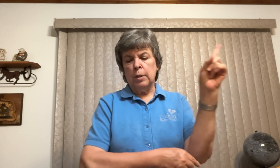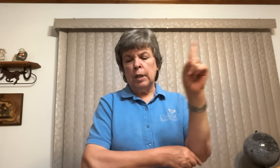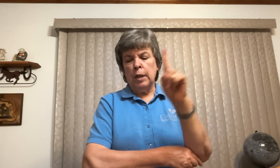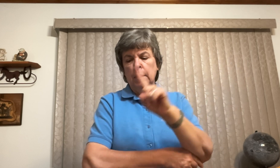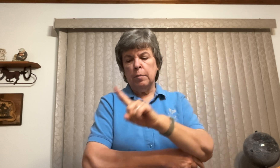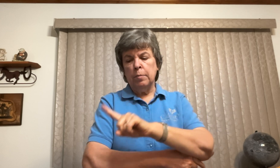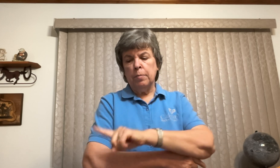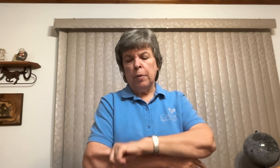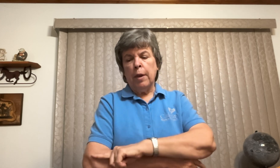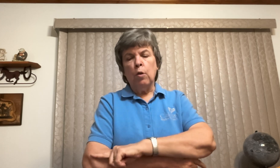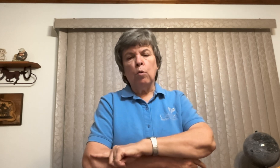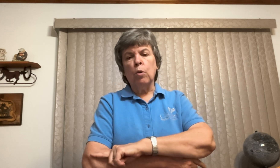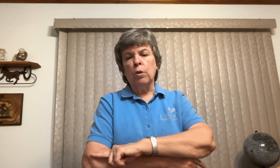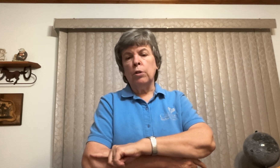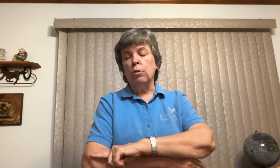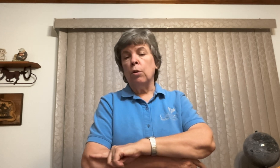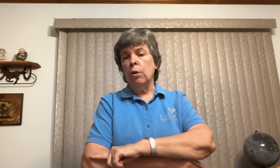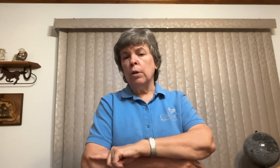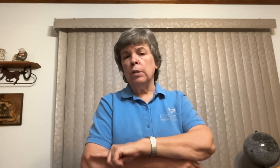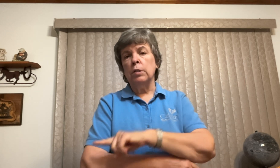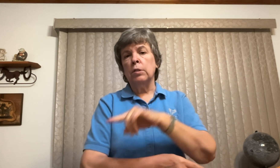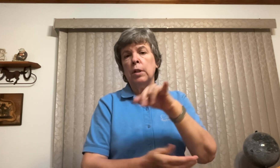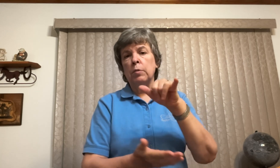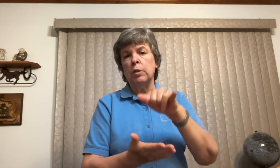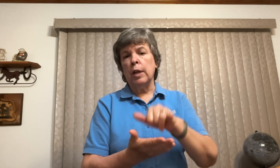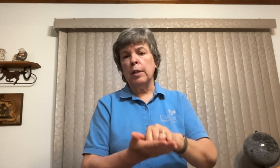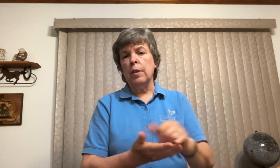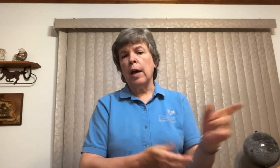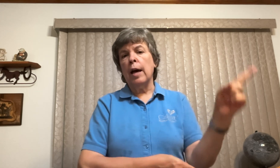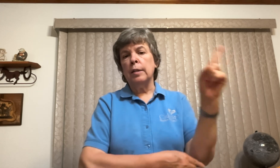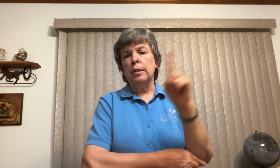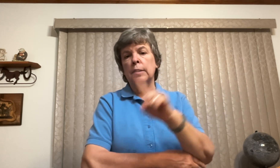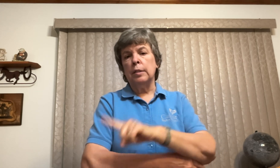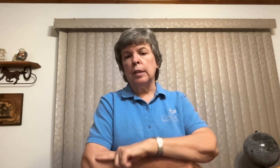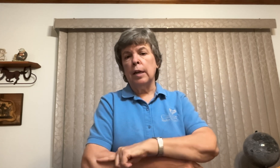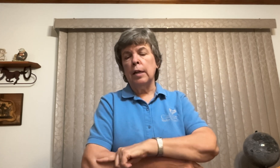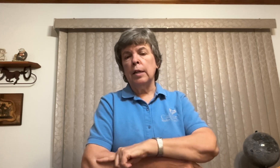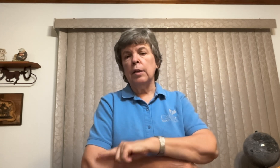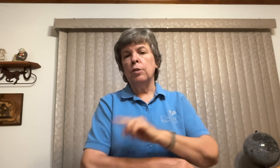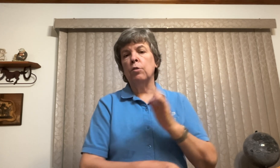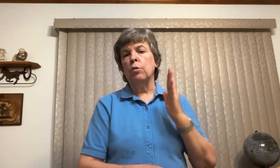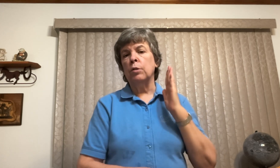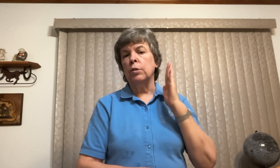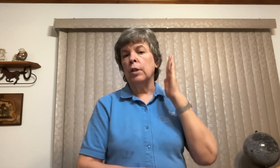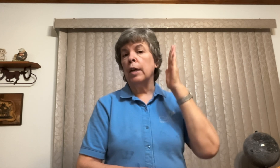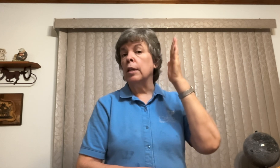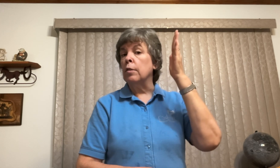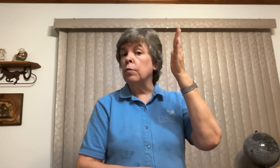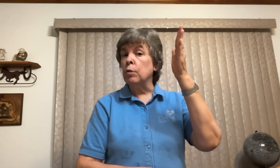day, or you could, instead of saying that day, you could say in the